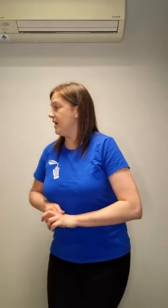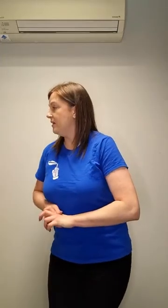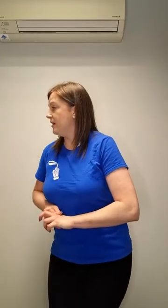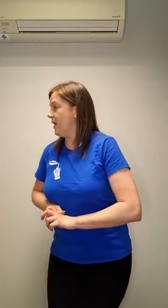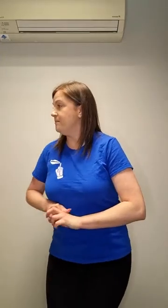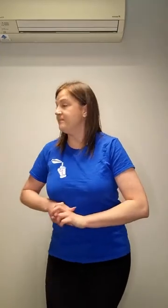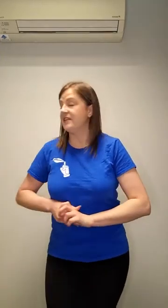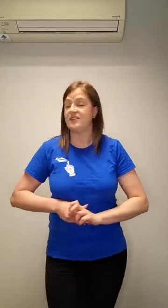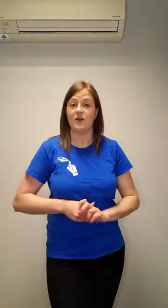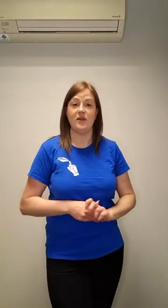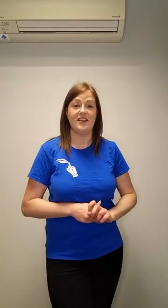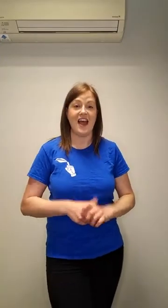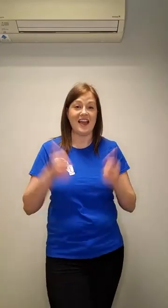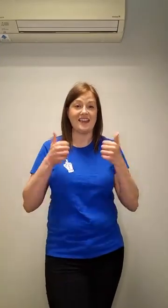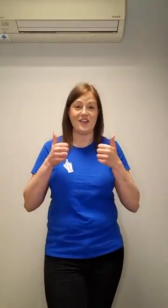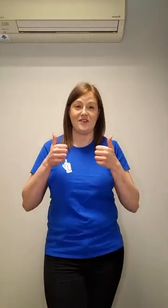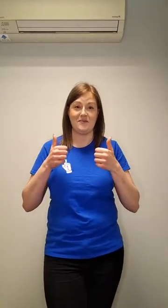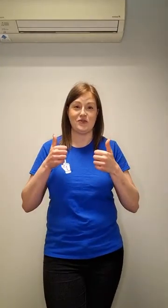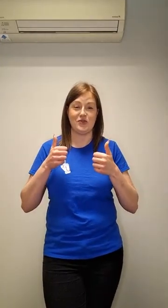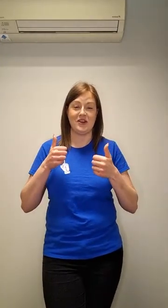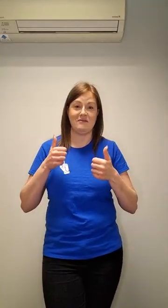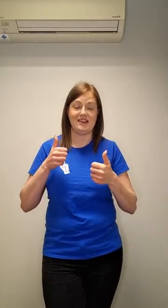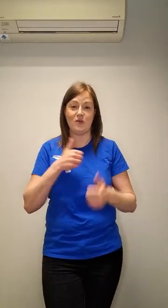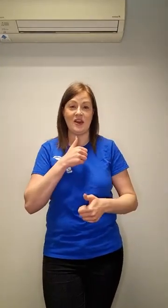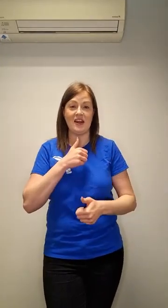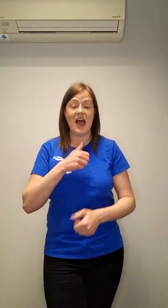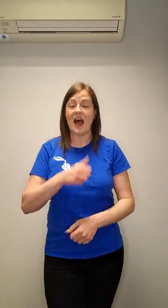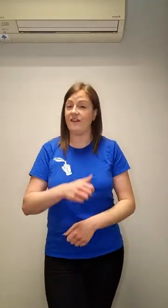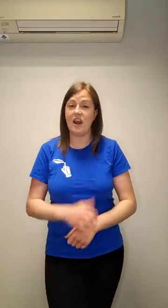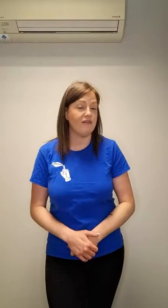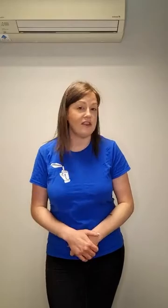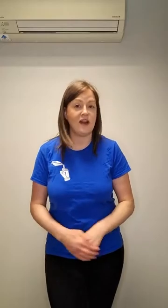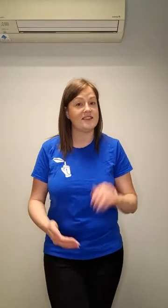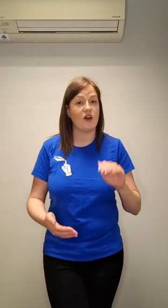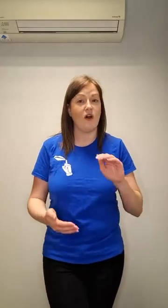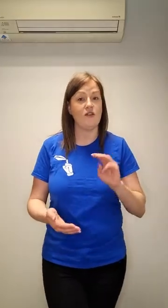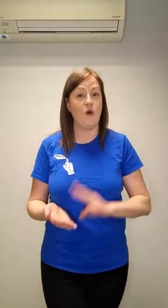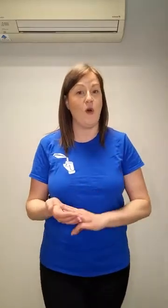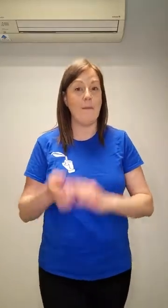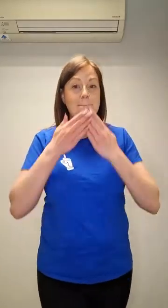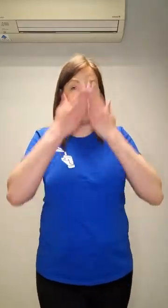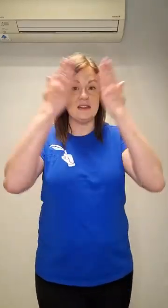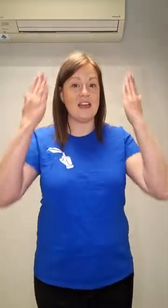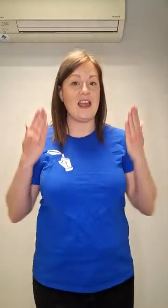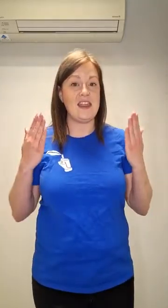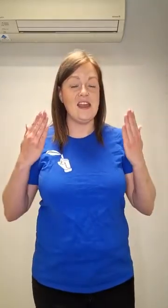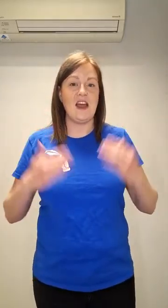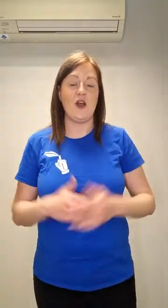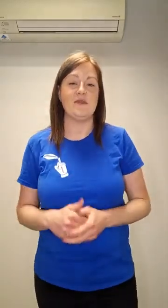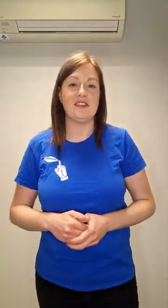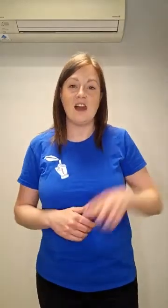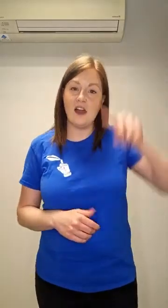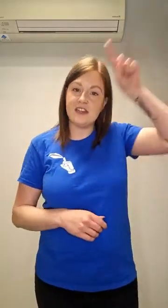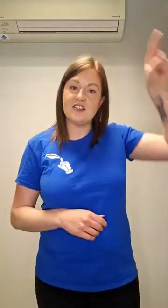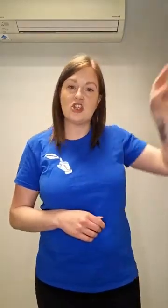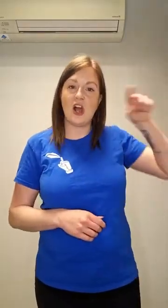again. So yeah, thank you very much for joining me this morning. Have a lovely rest of your Monday. Hope the sun is